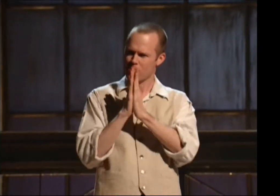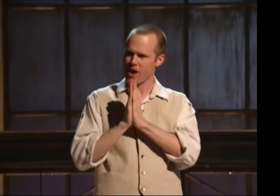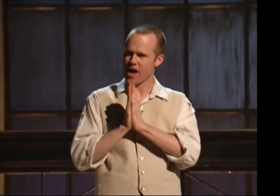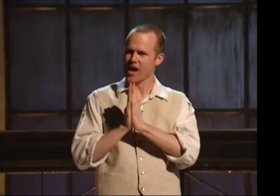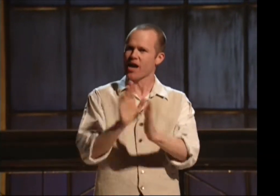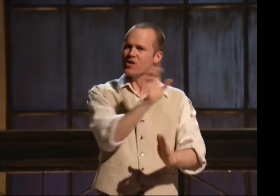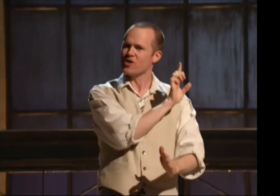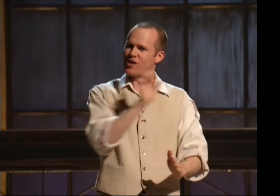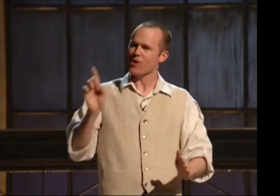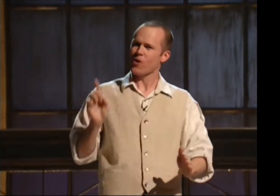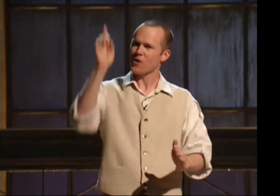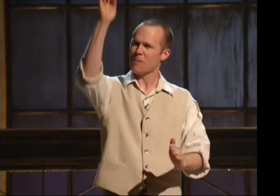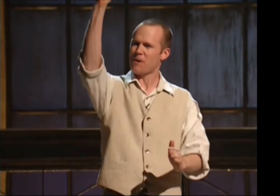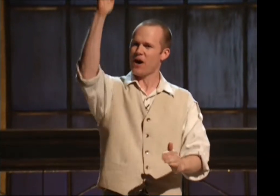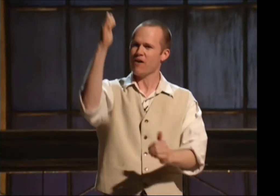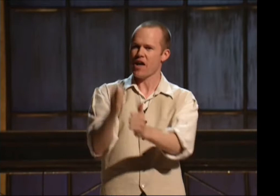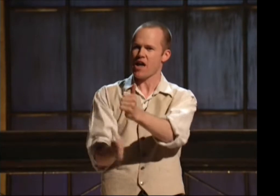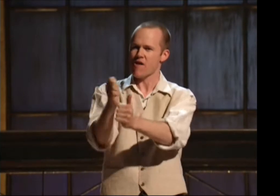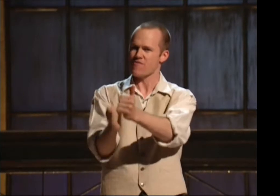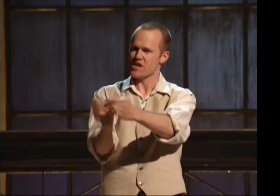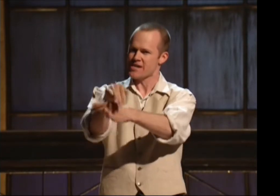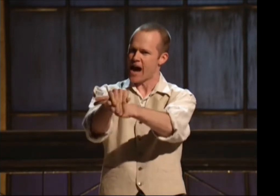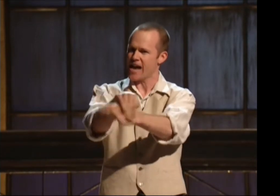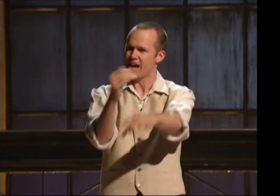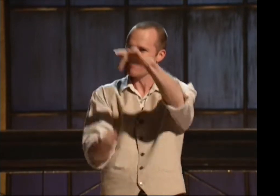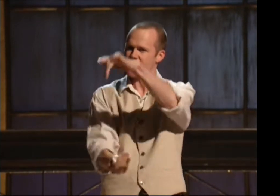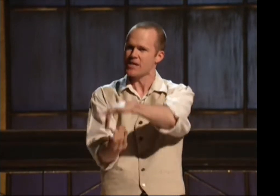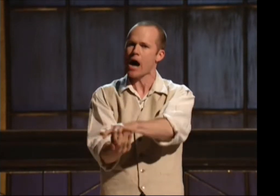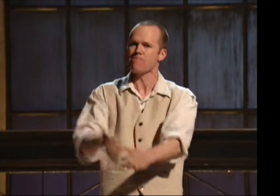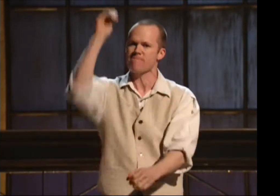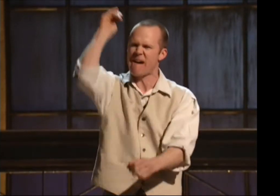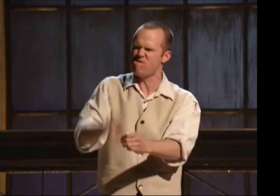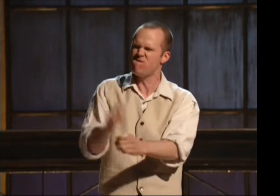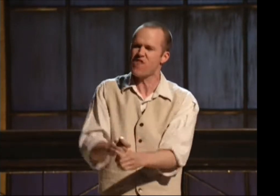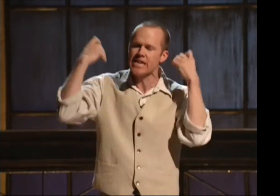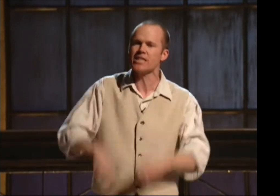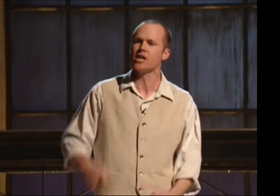pray to the Lord above every night at the top of my fucking lungs